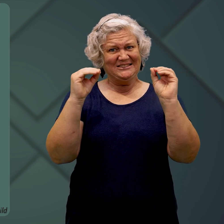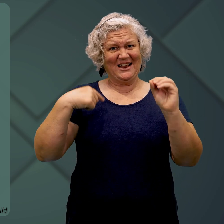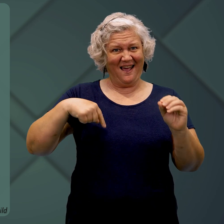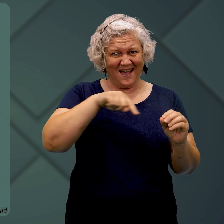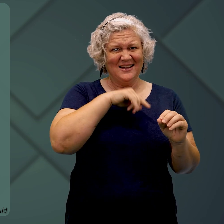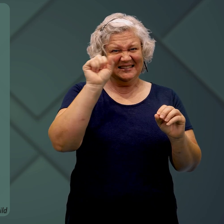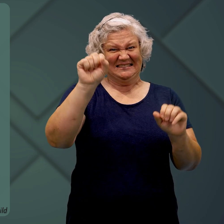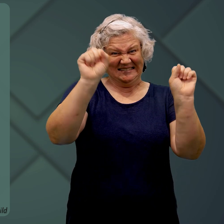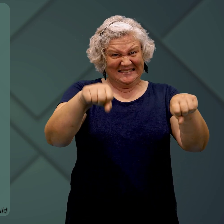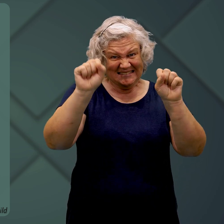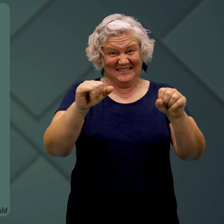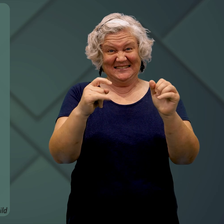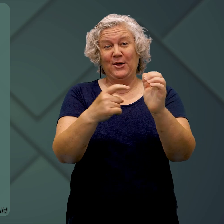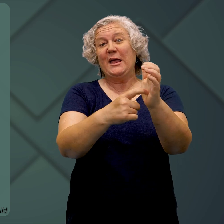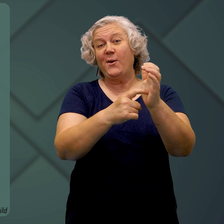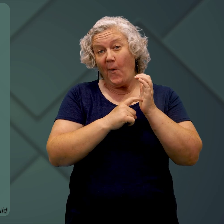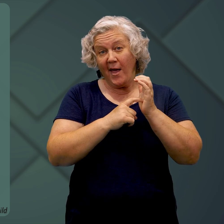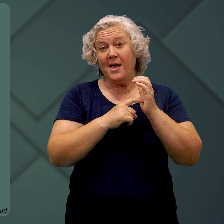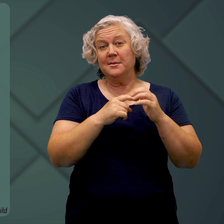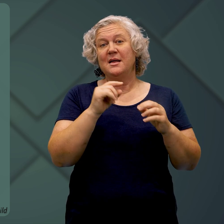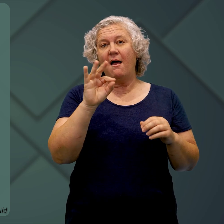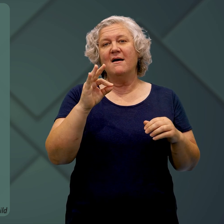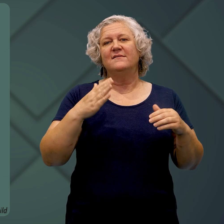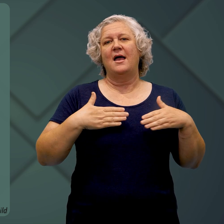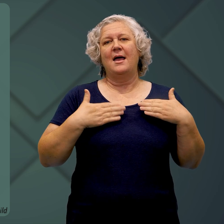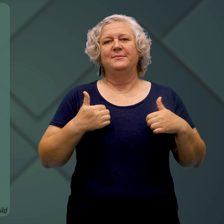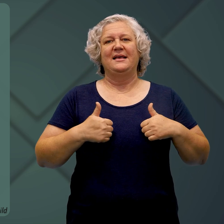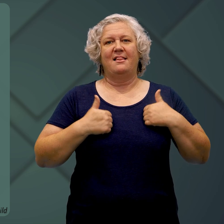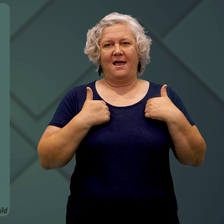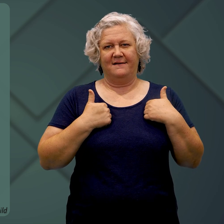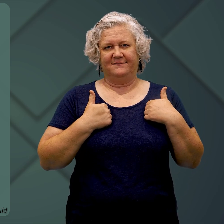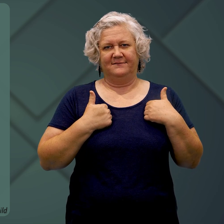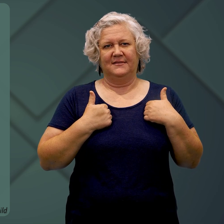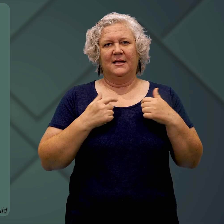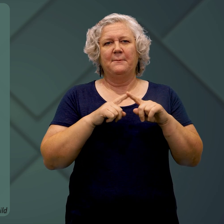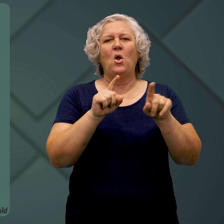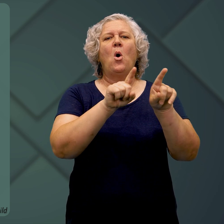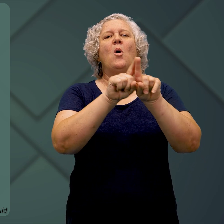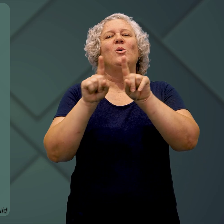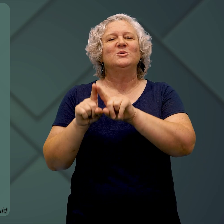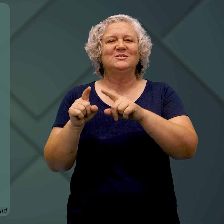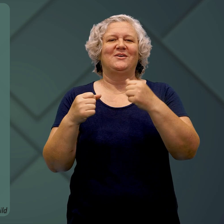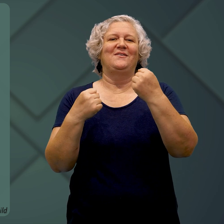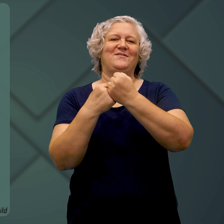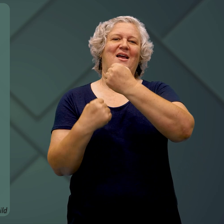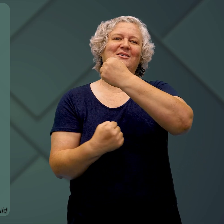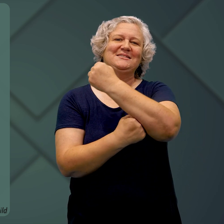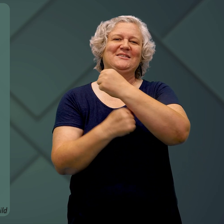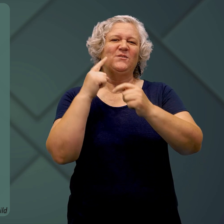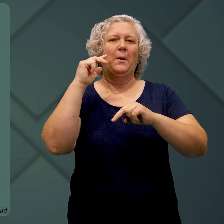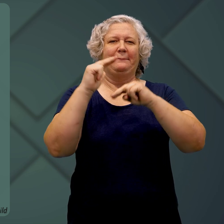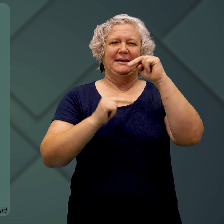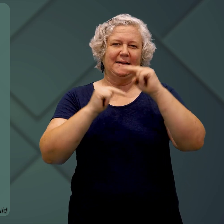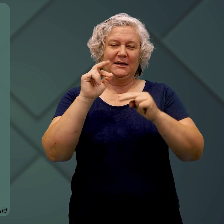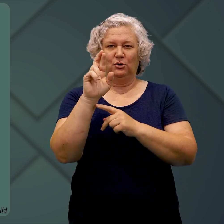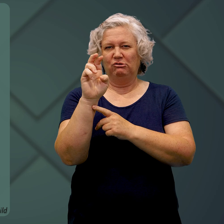research really has shown us that in addition to being a requirement for a happy life, it's also a foundation for